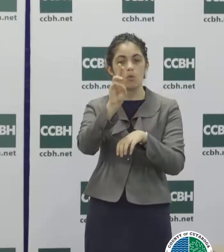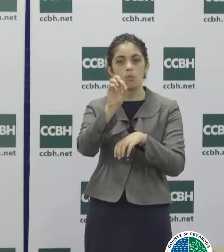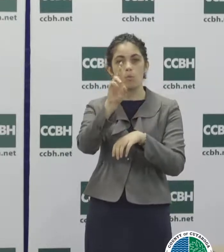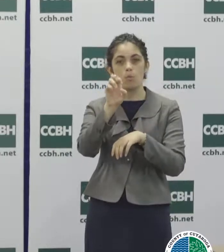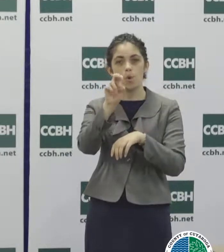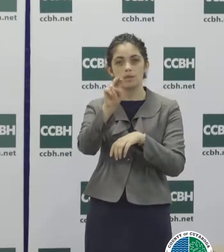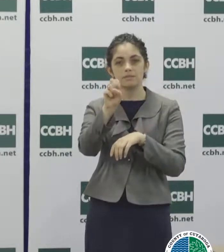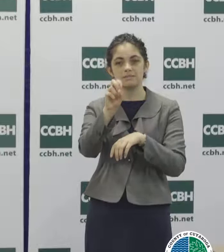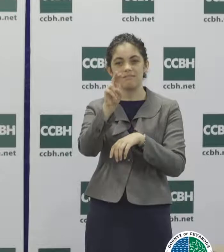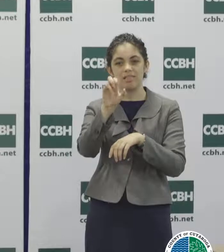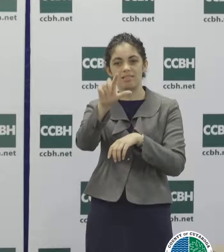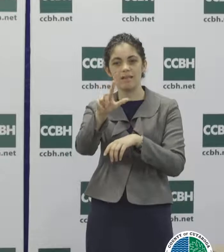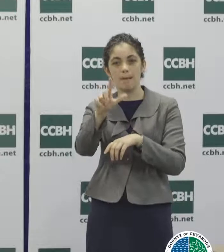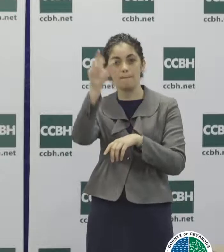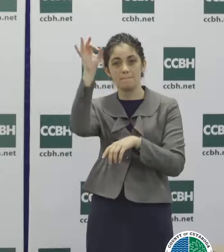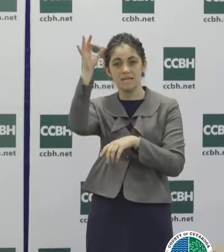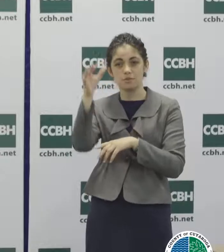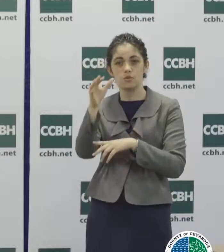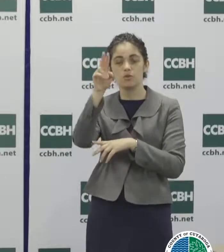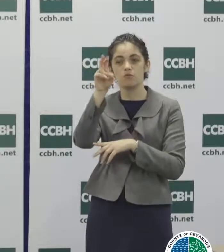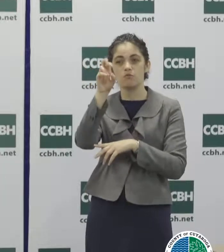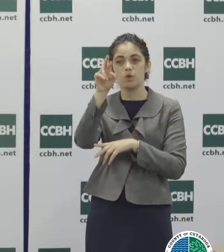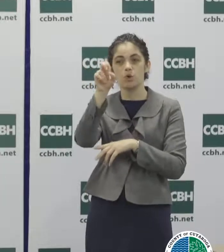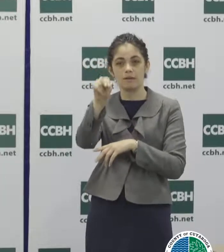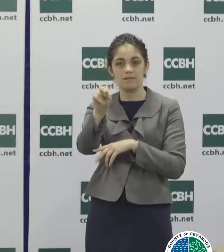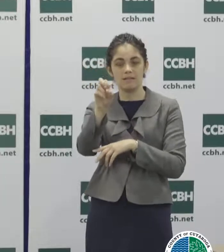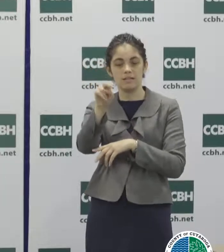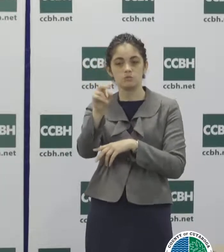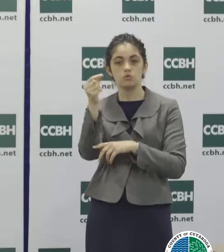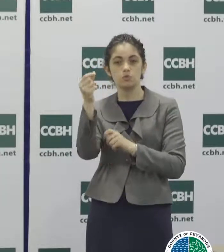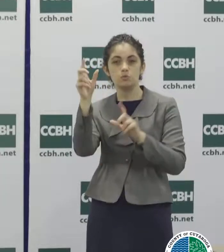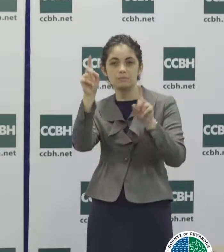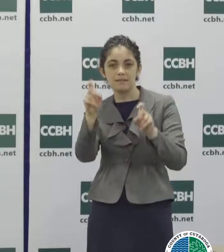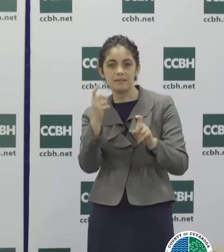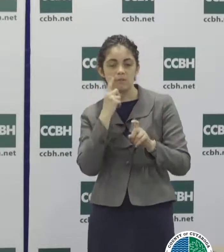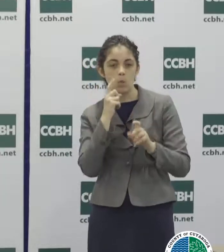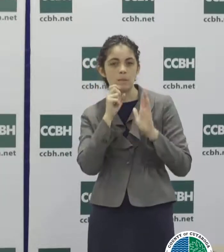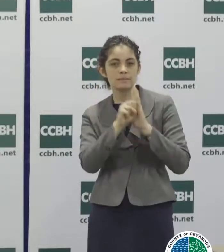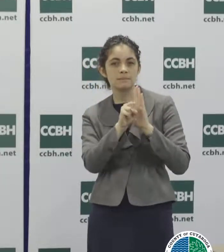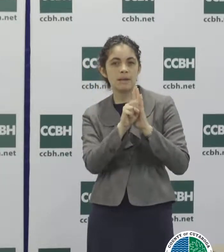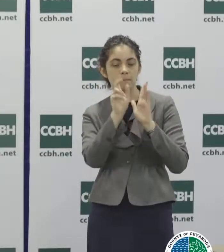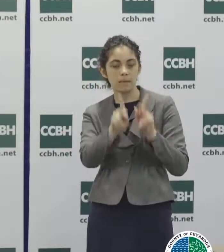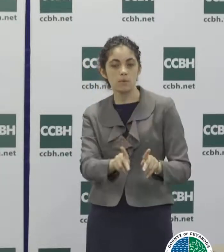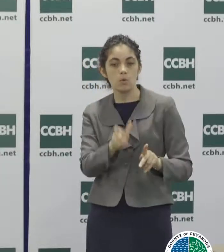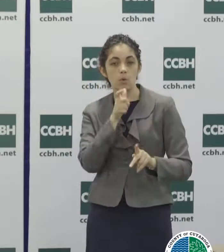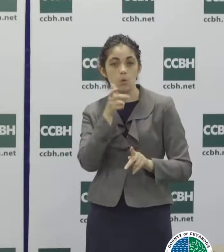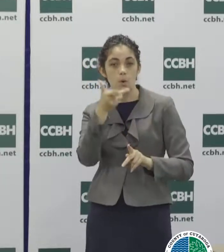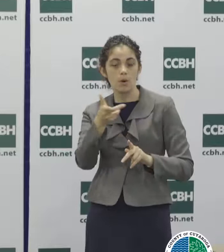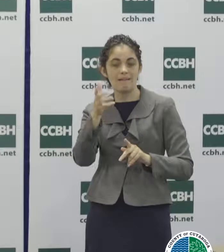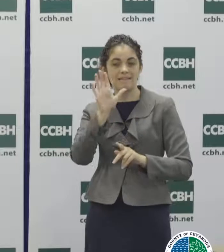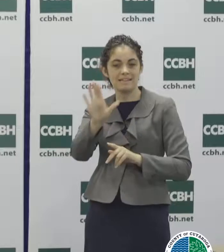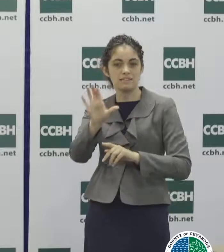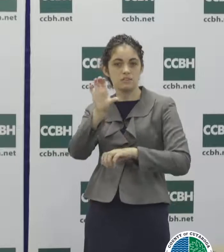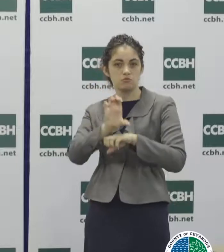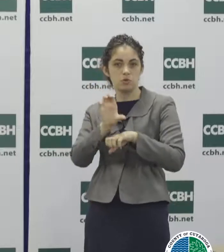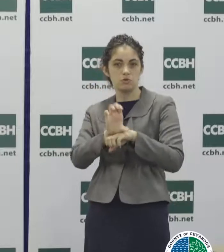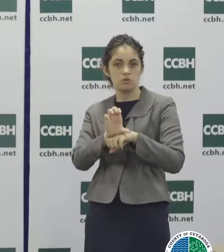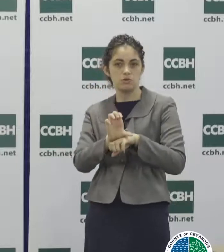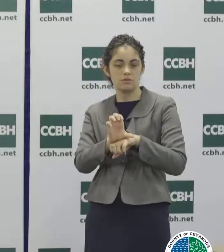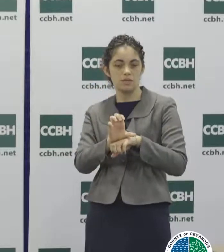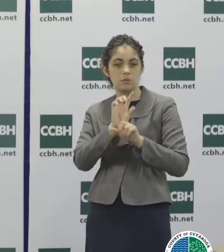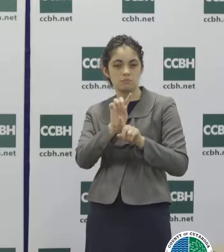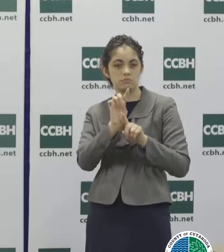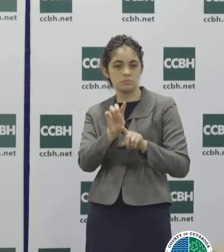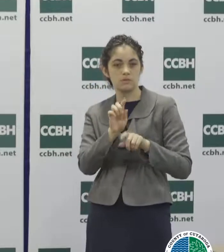and Pastor Vernon to conduct testing among symptomatic folks that are among his congregations. And we intend